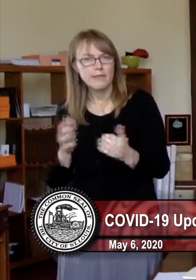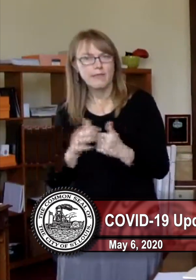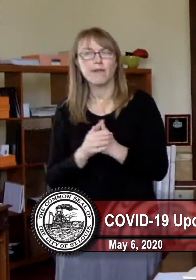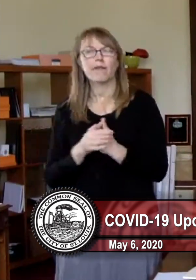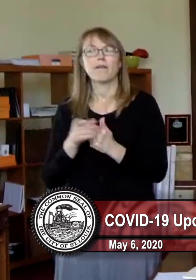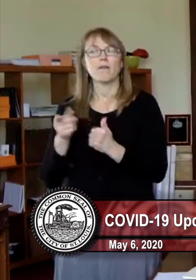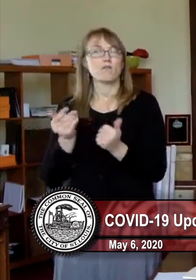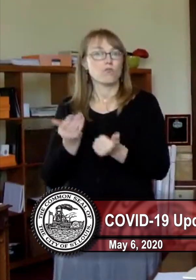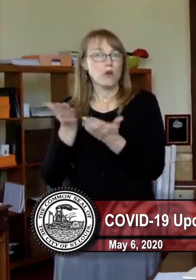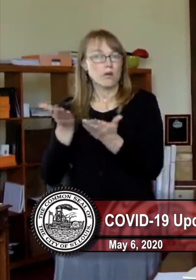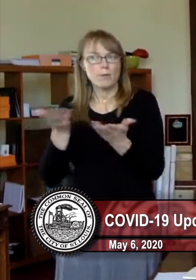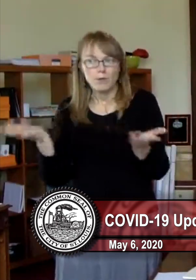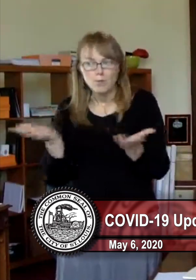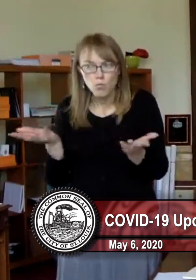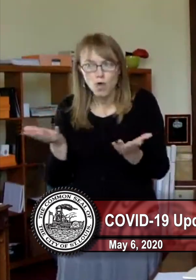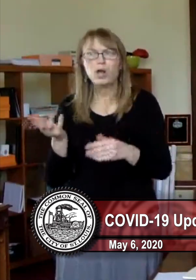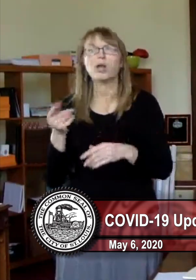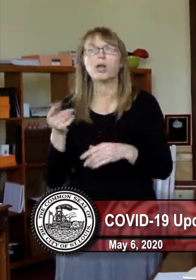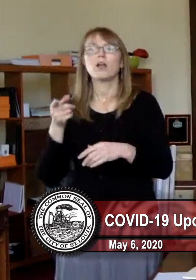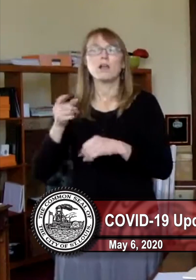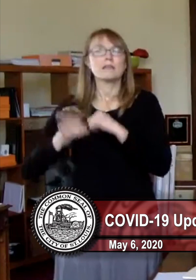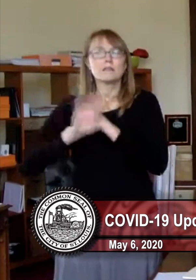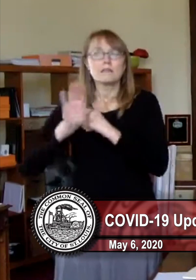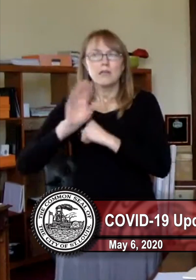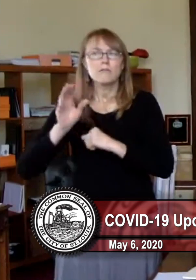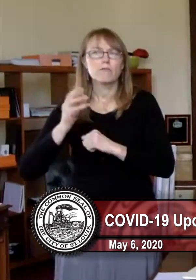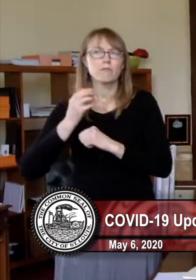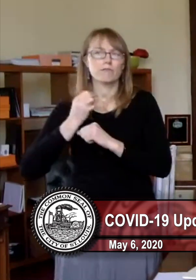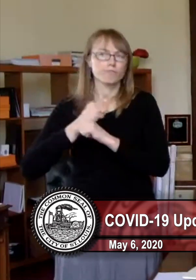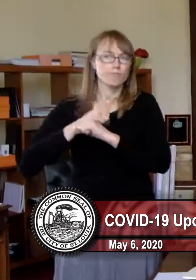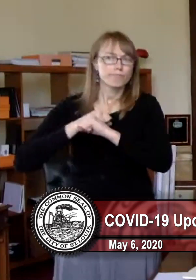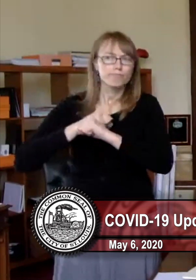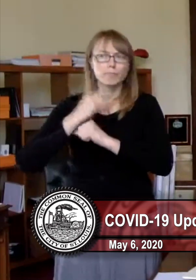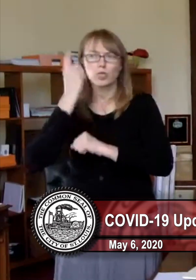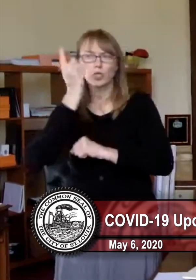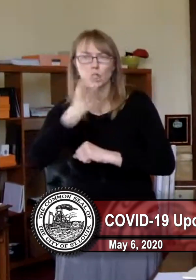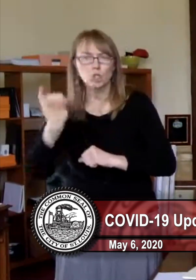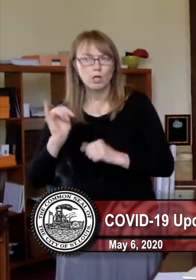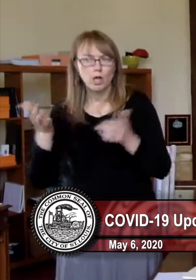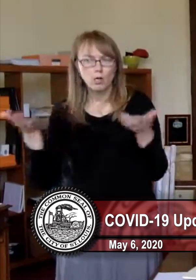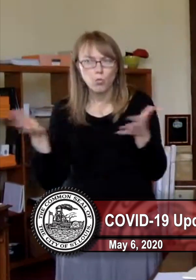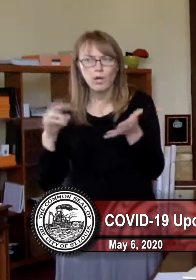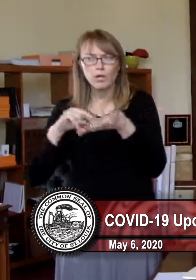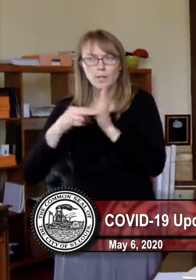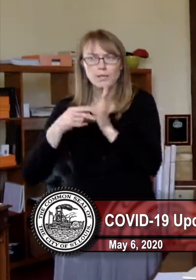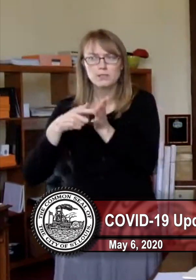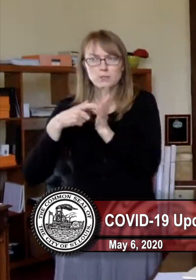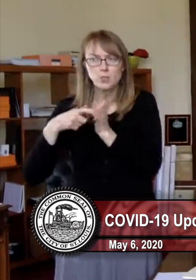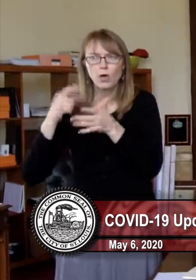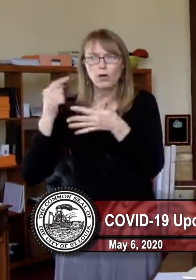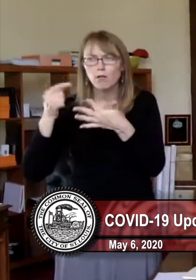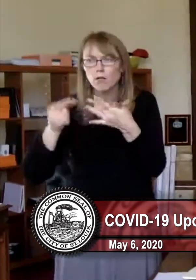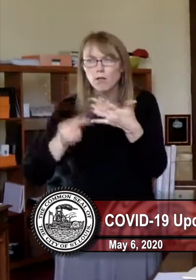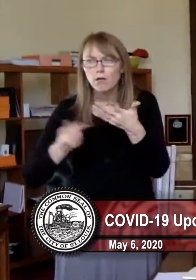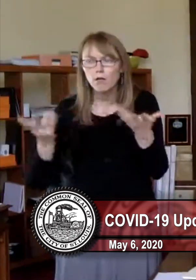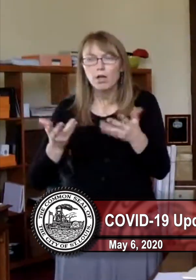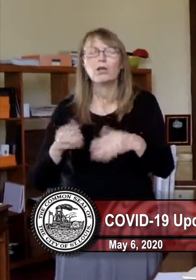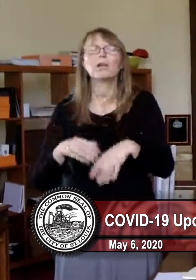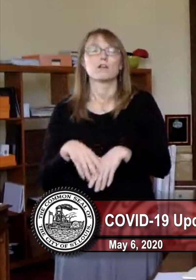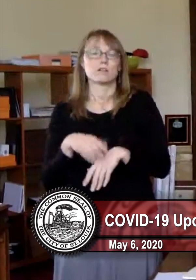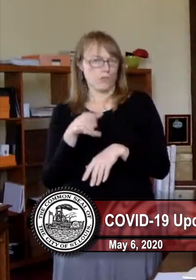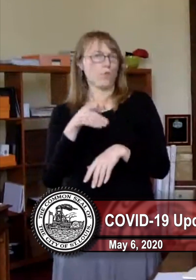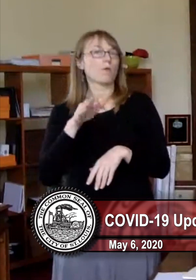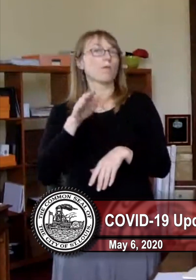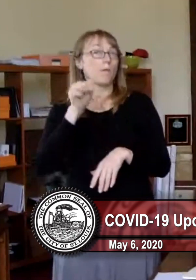good information out on the website about what to do before you open, what to do when people